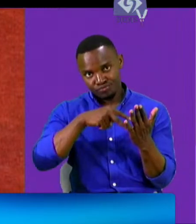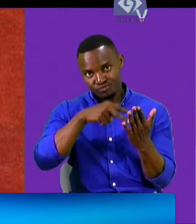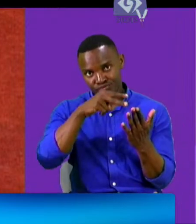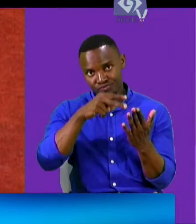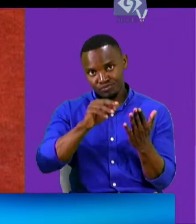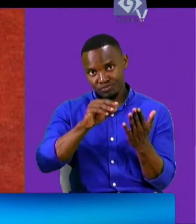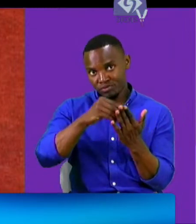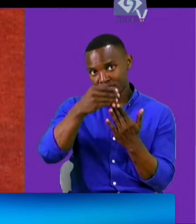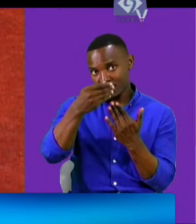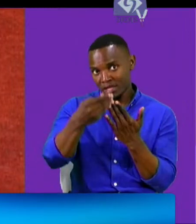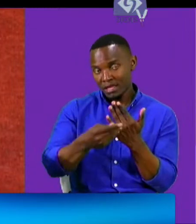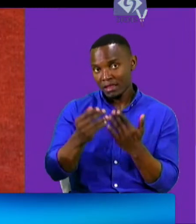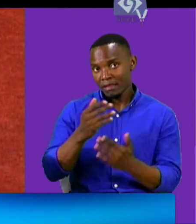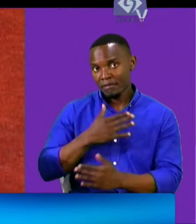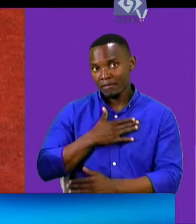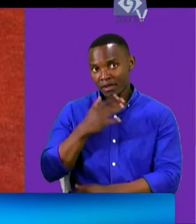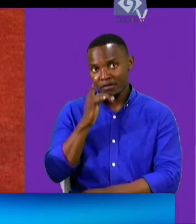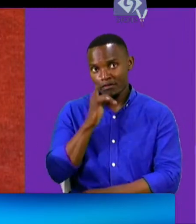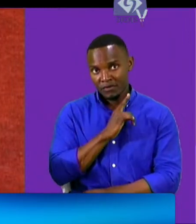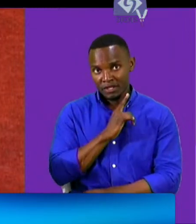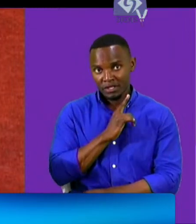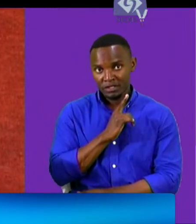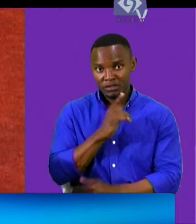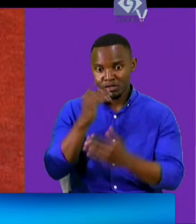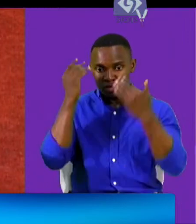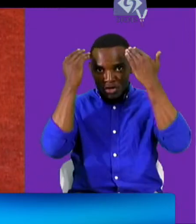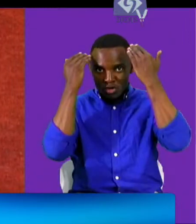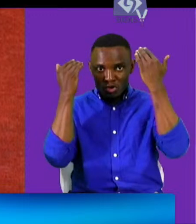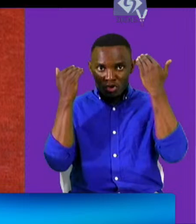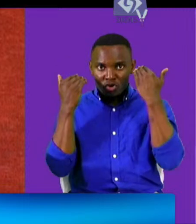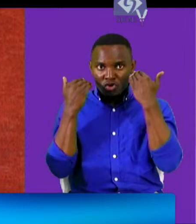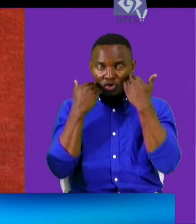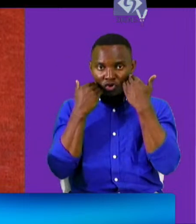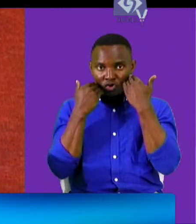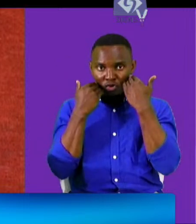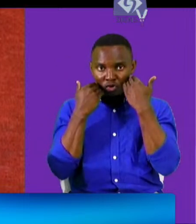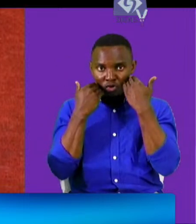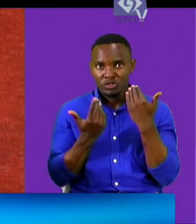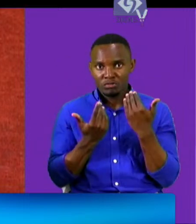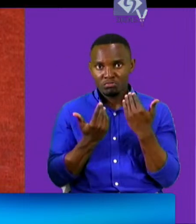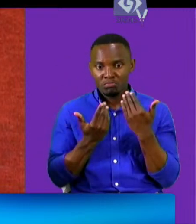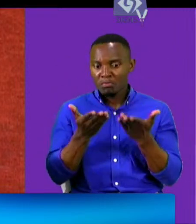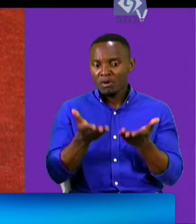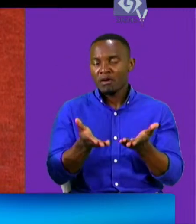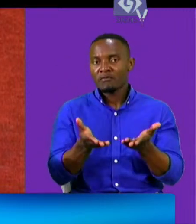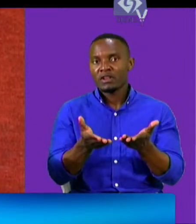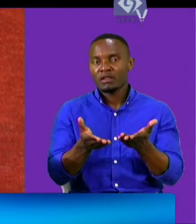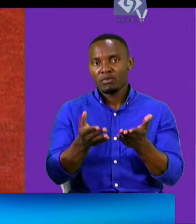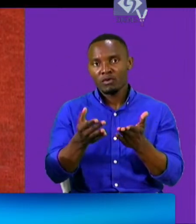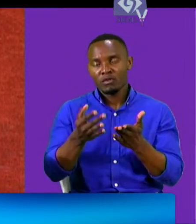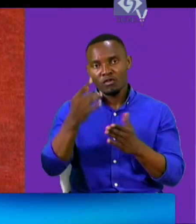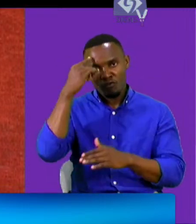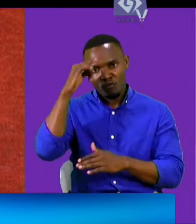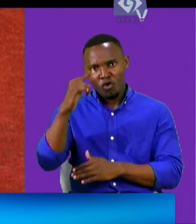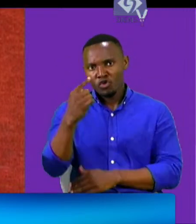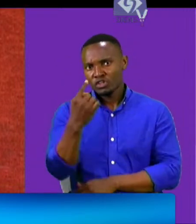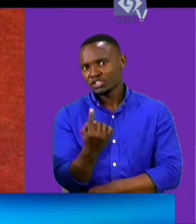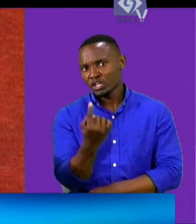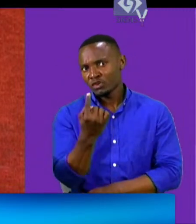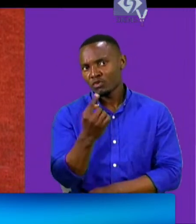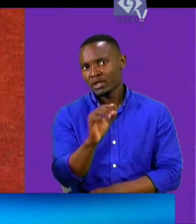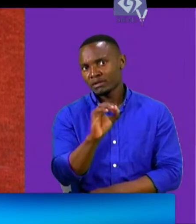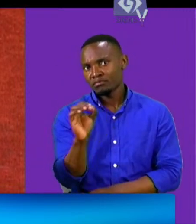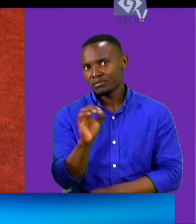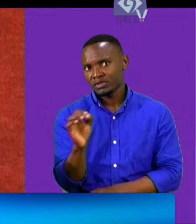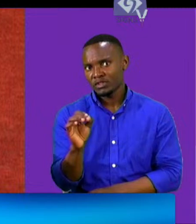and the court is not available the rest of the month of January